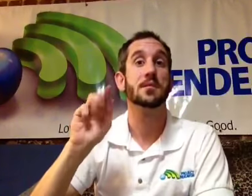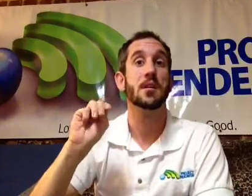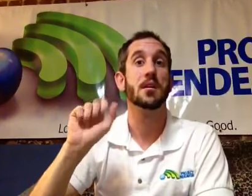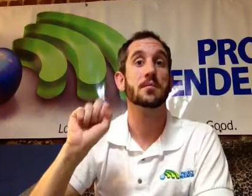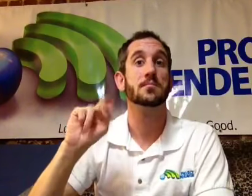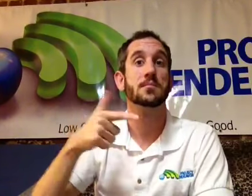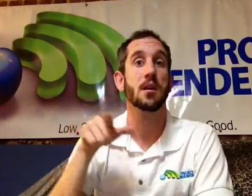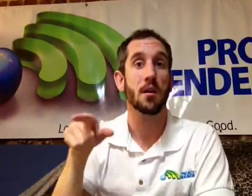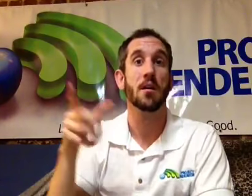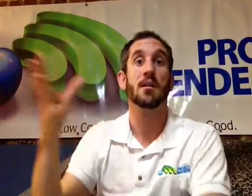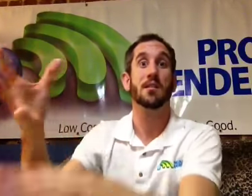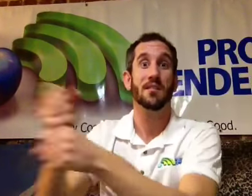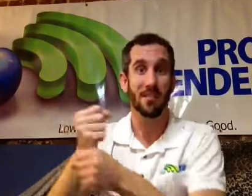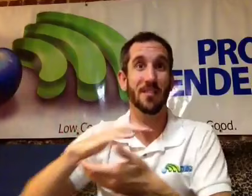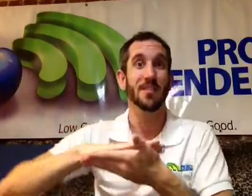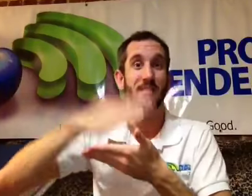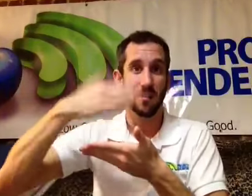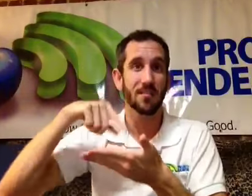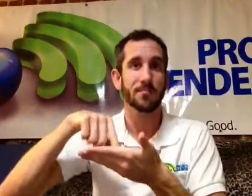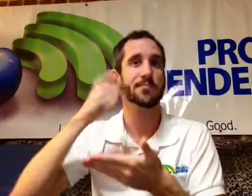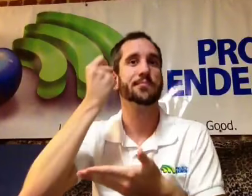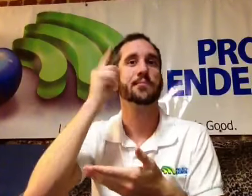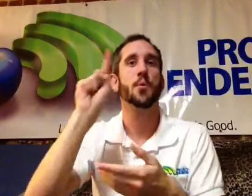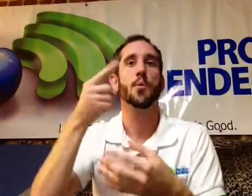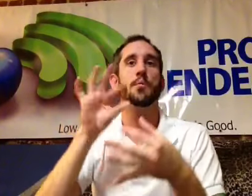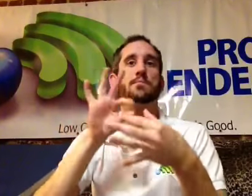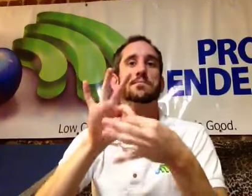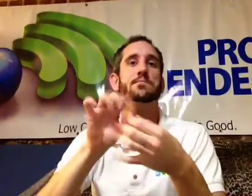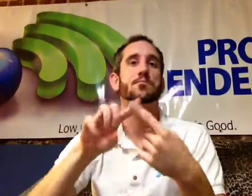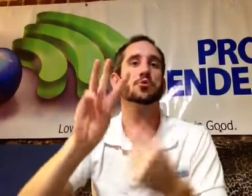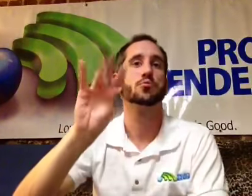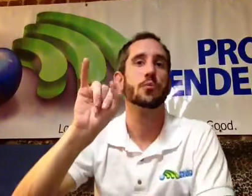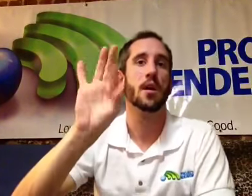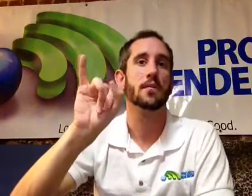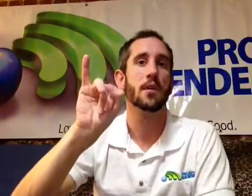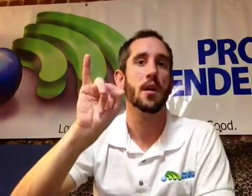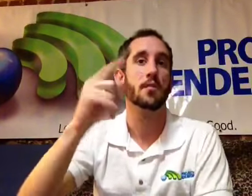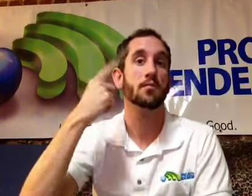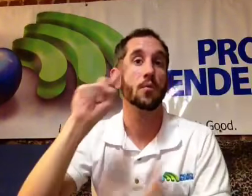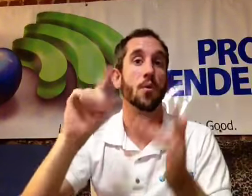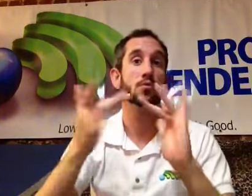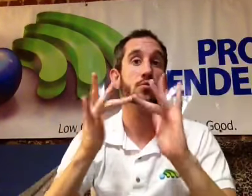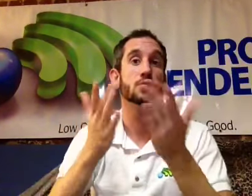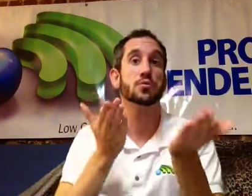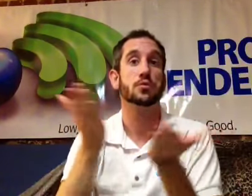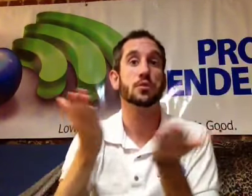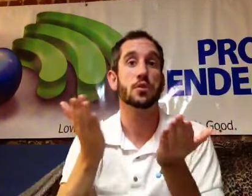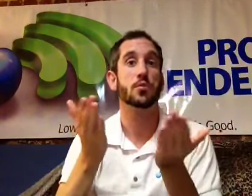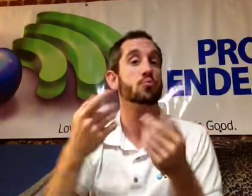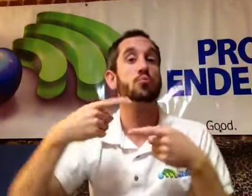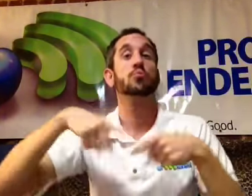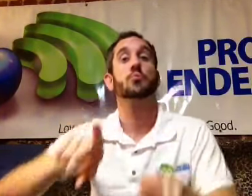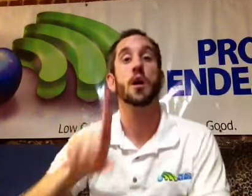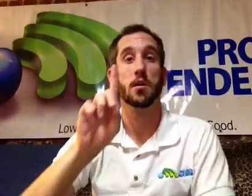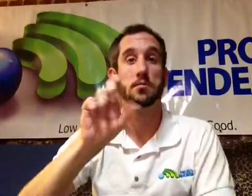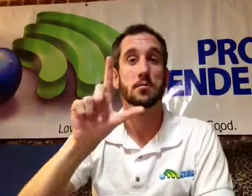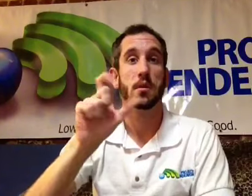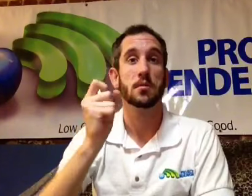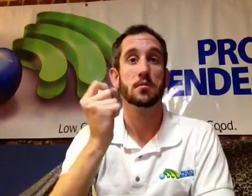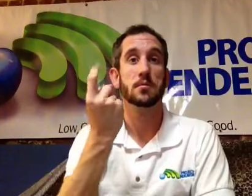injured quarterbacks, these new boys are still on their bandwagon. Absolutely. This is probably some chilly music that we can go with. Have them